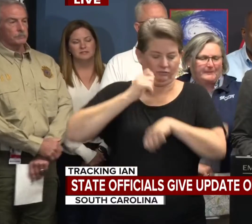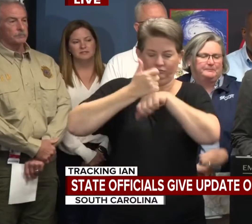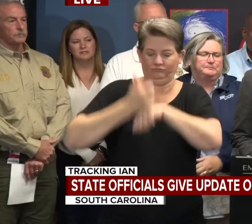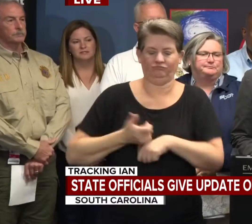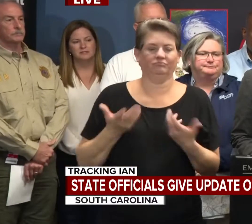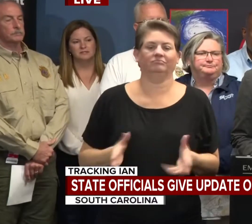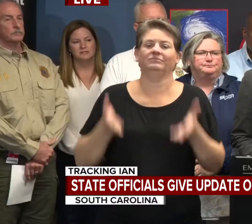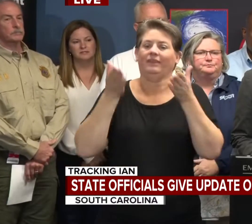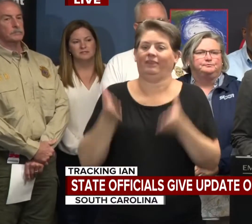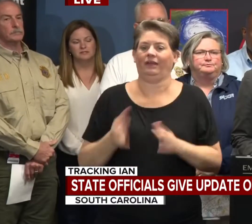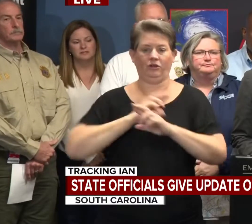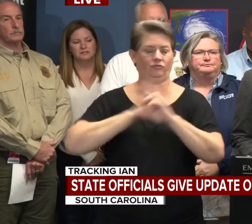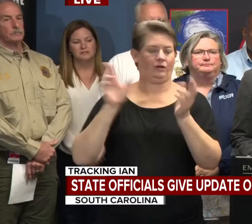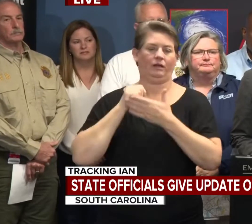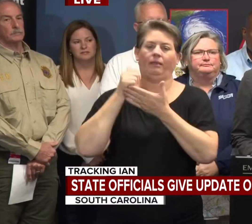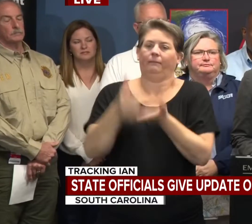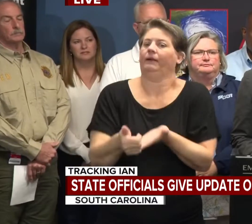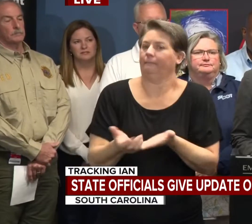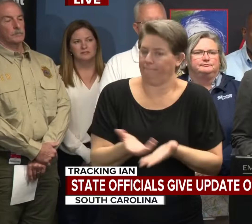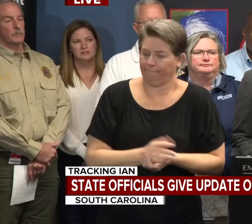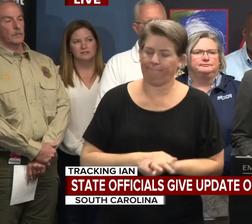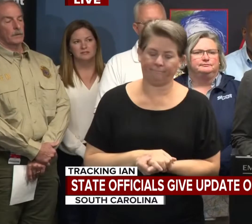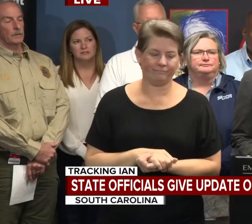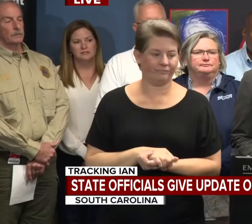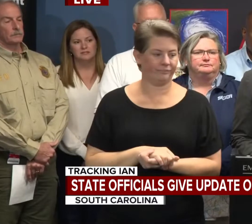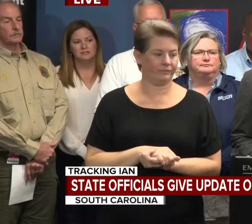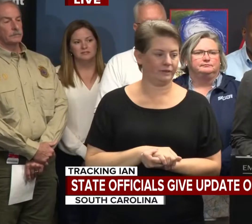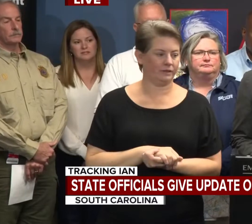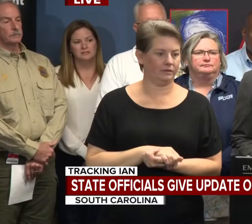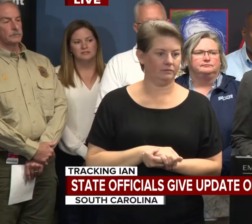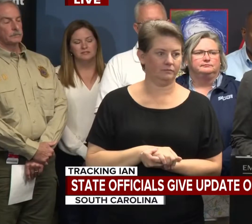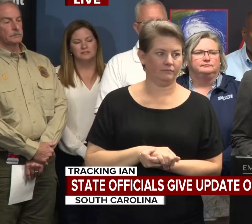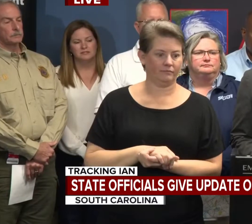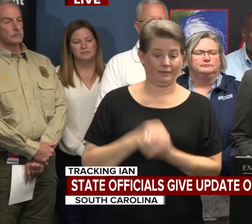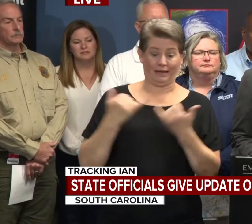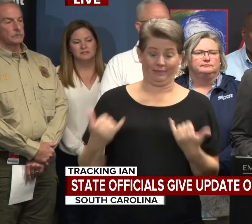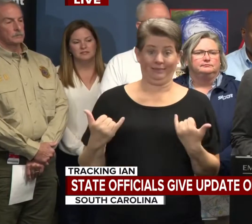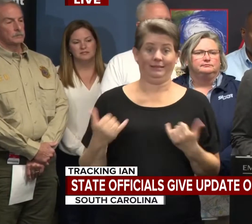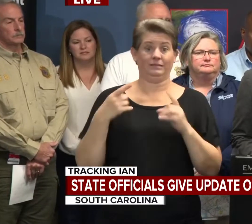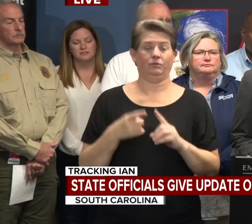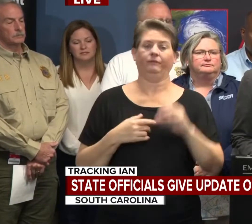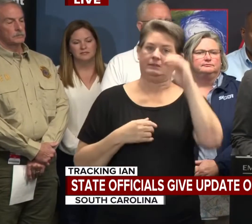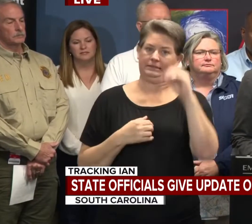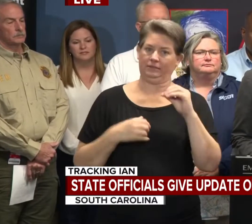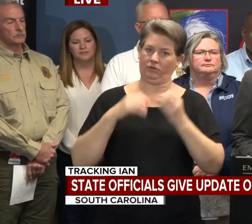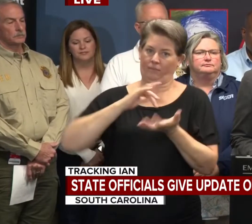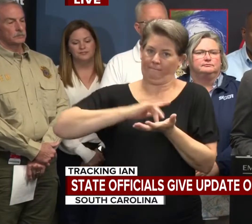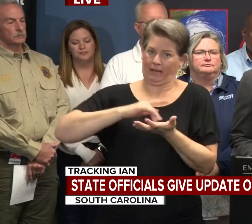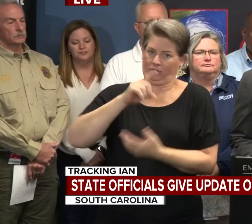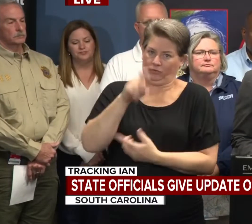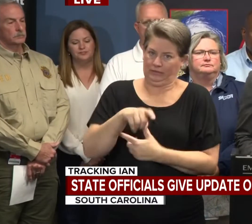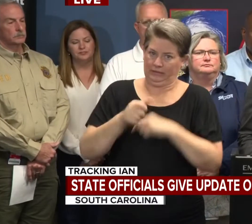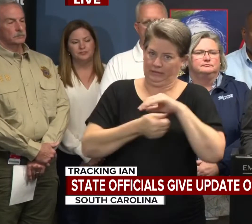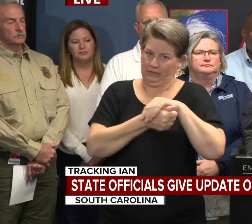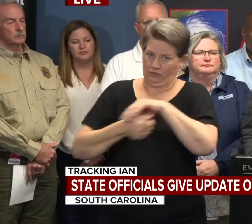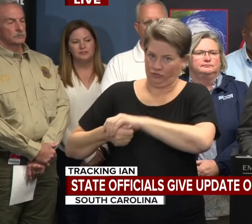engaged in that mission. There are 0 medical needs shelters open at this time, and we recommend